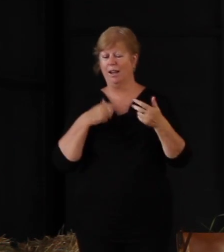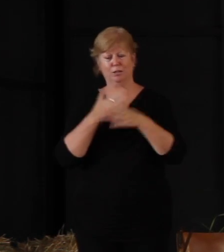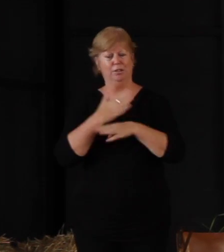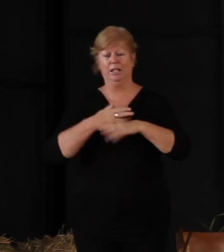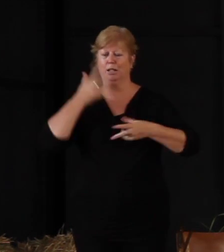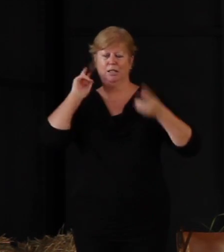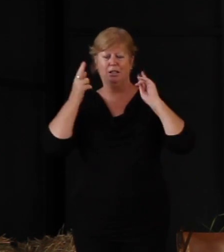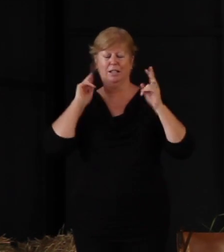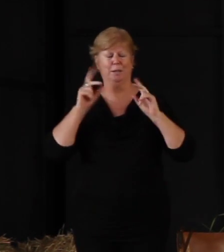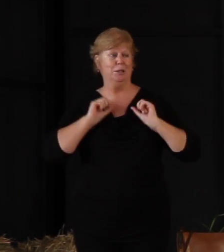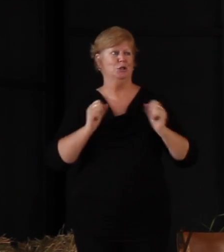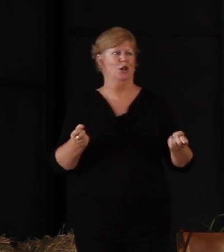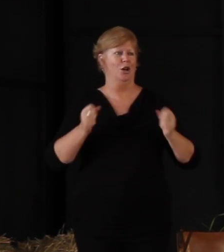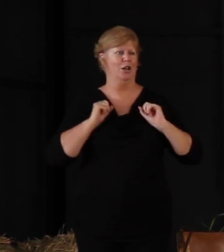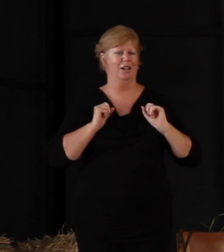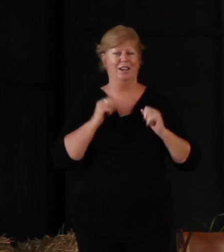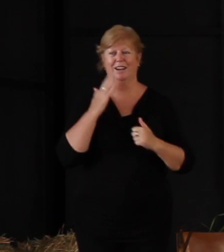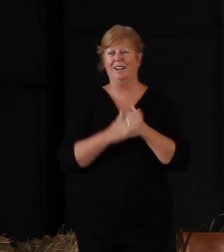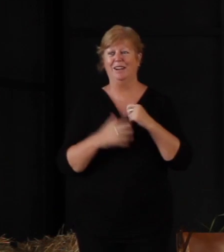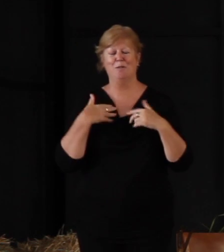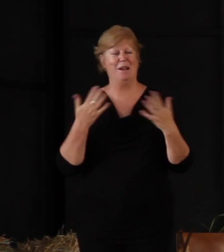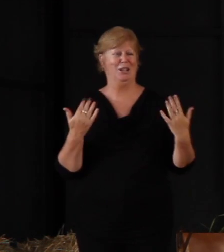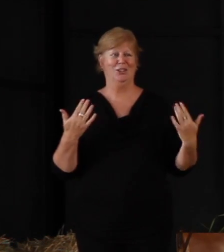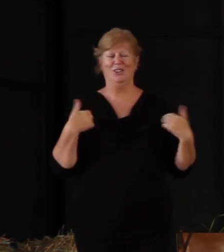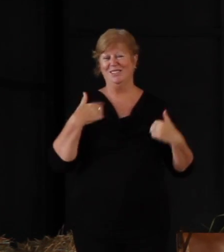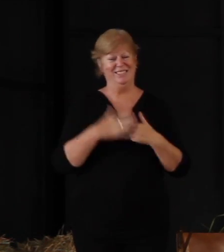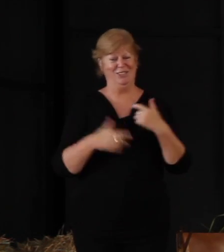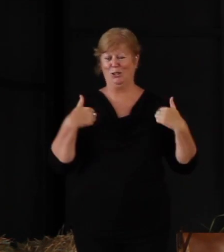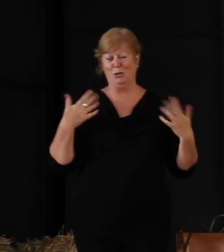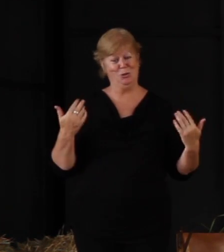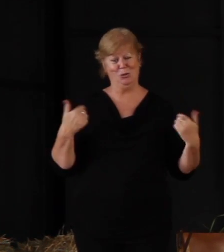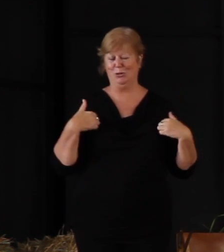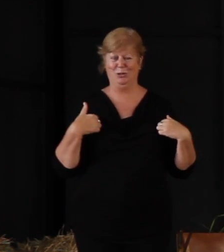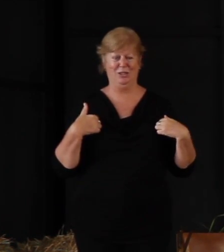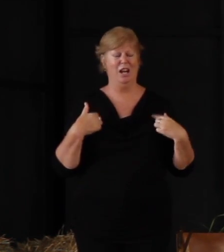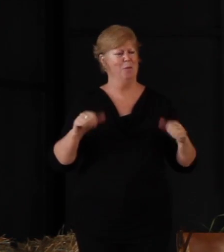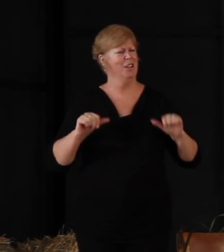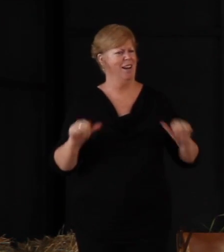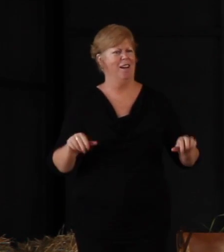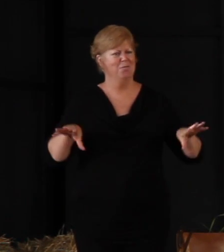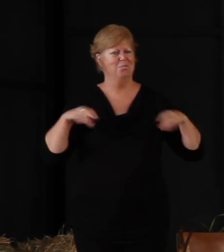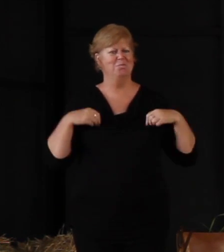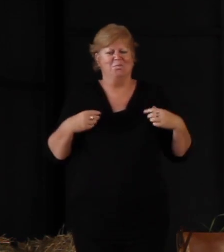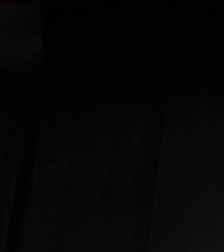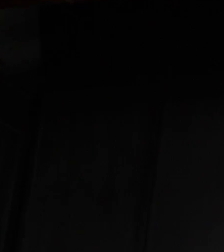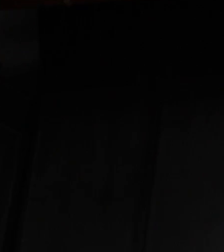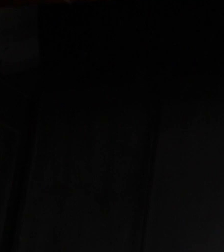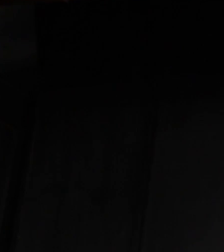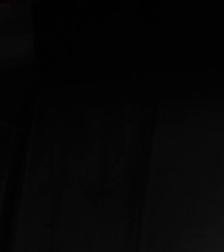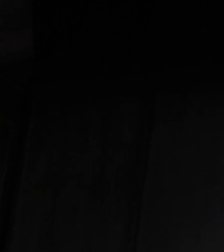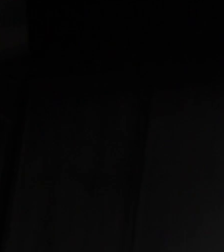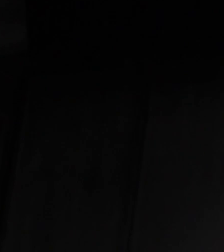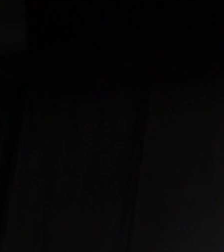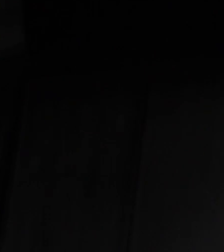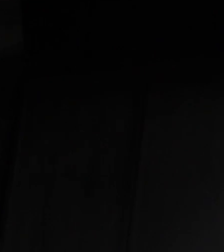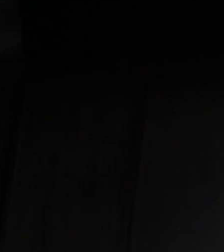going to be shocked, but guess what? I never made cool. And I'm okay about it now, because what I discovered was in the